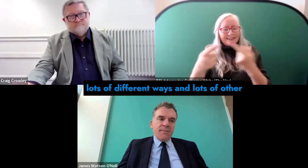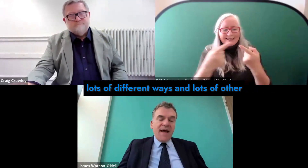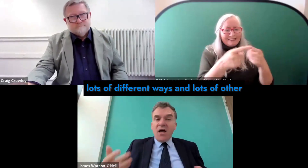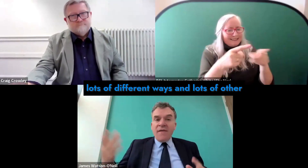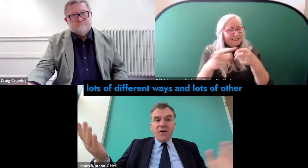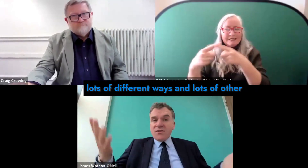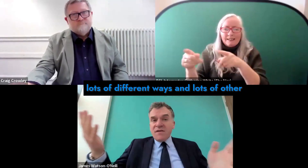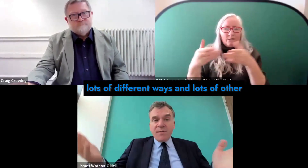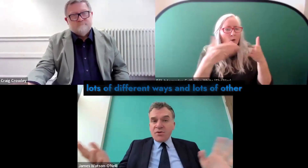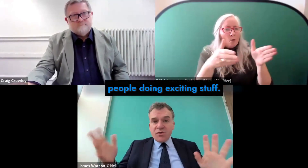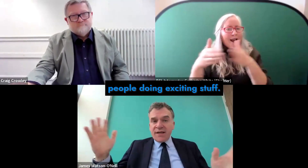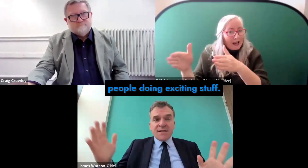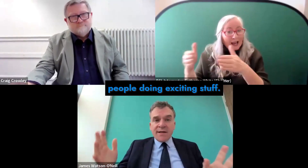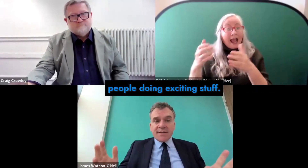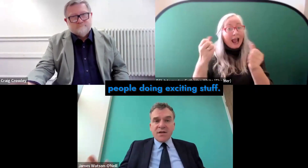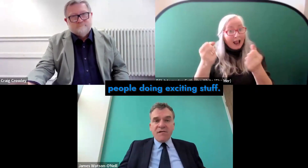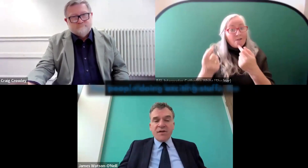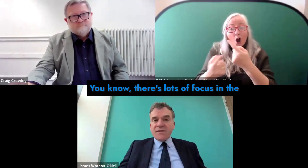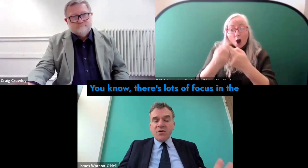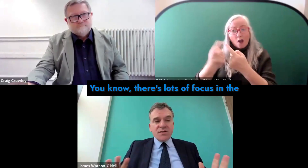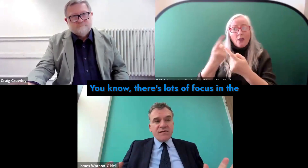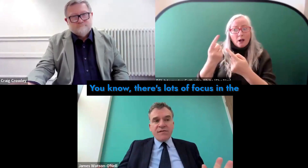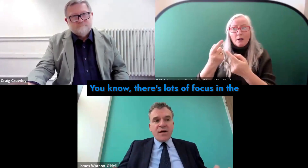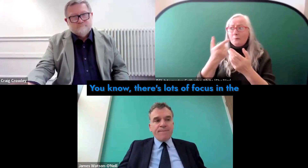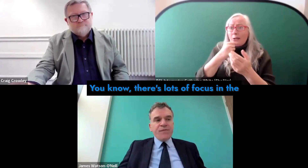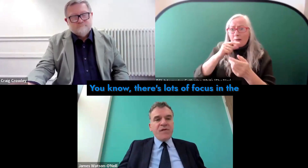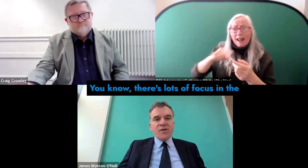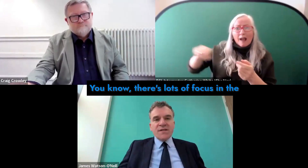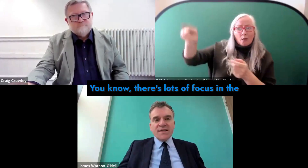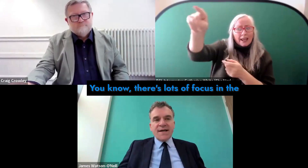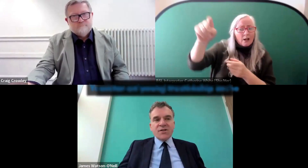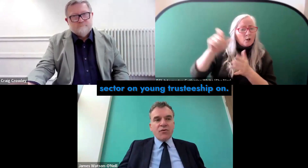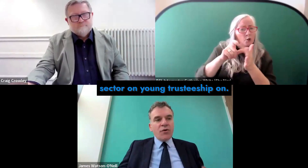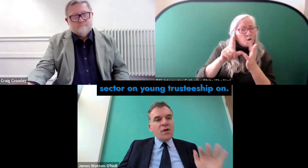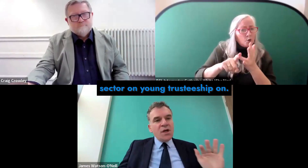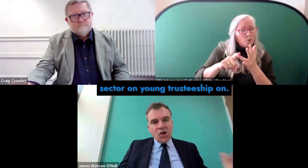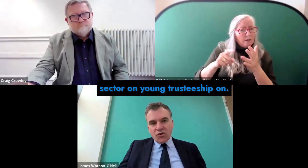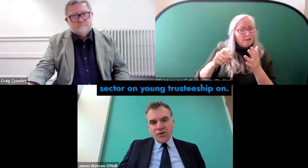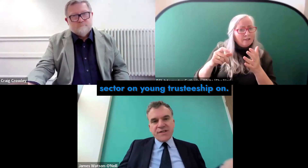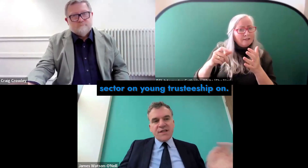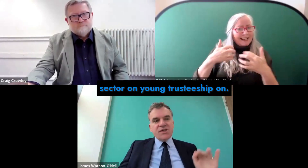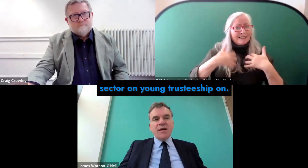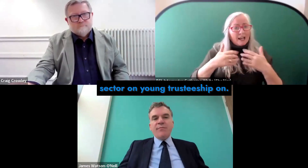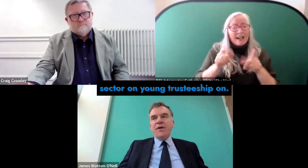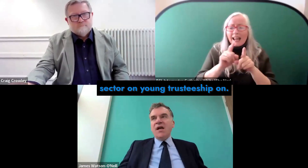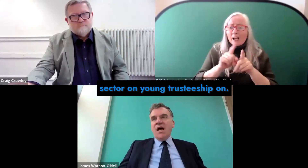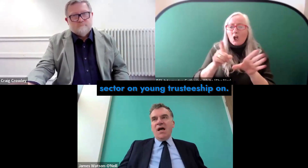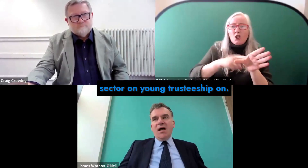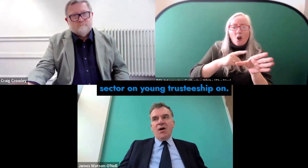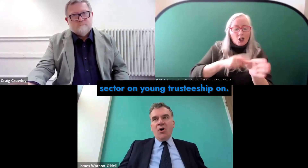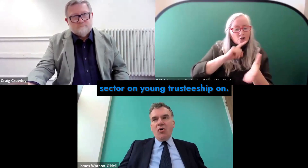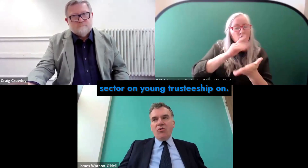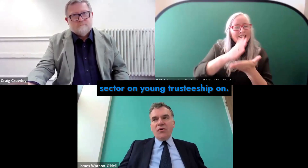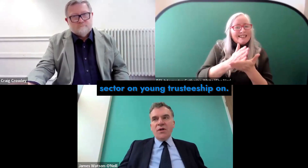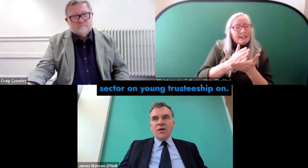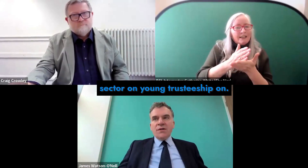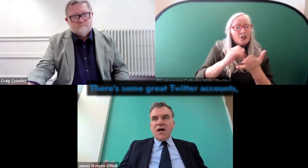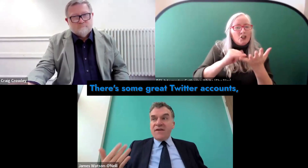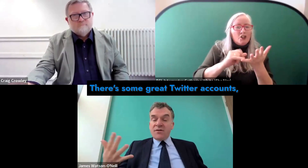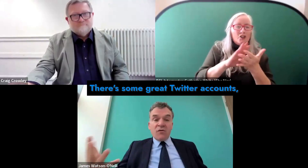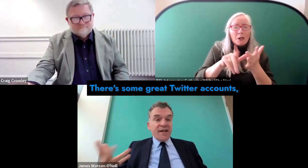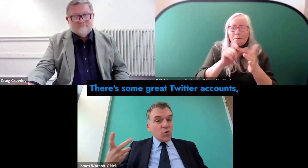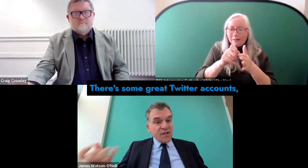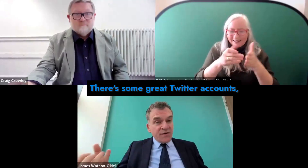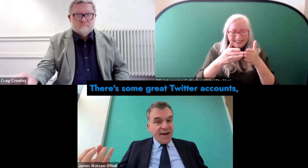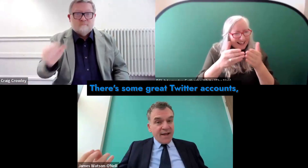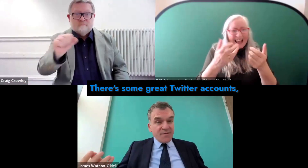ways. And lots of other people doing exciting stuff. You know, there's lots of focus in the sector on young trusteeship,